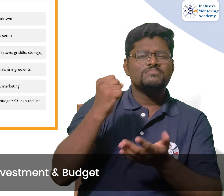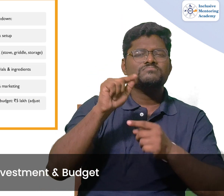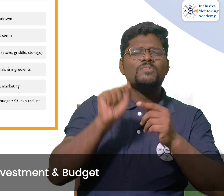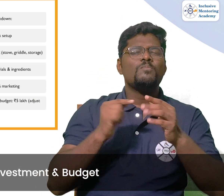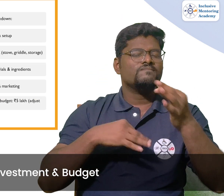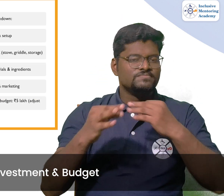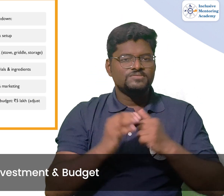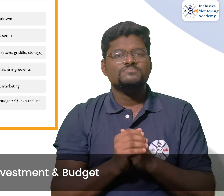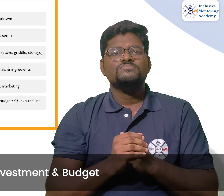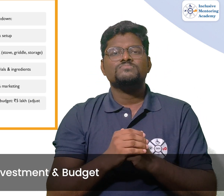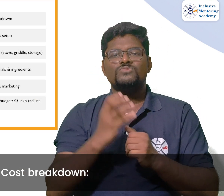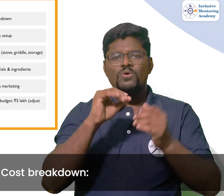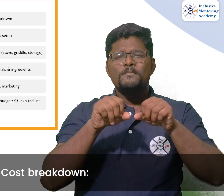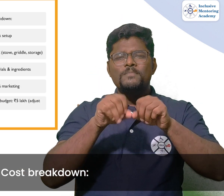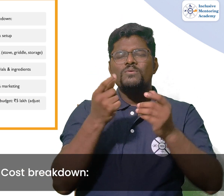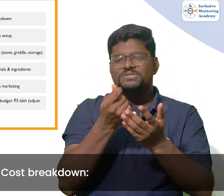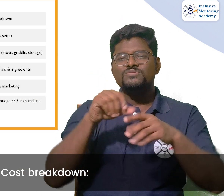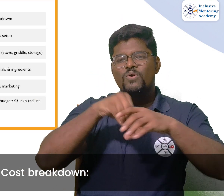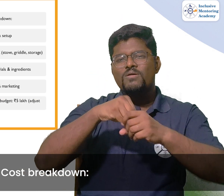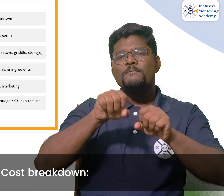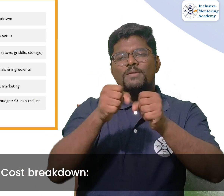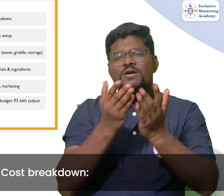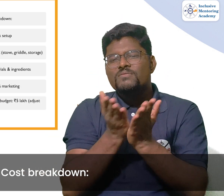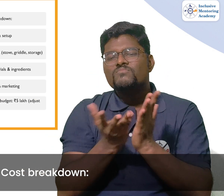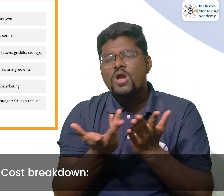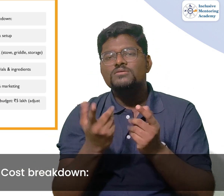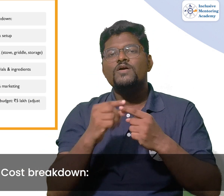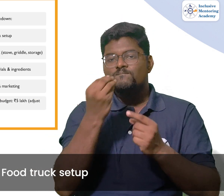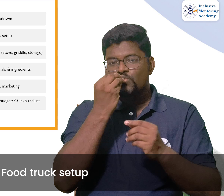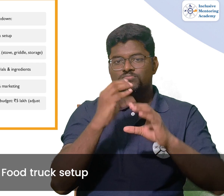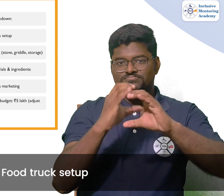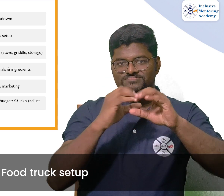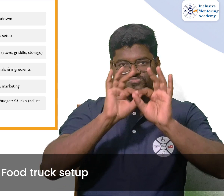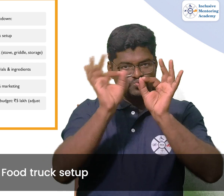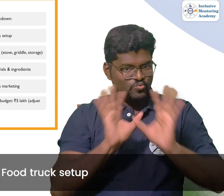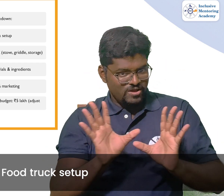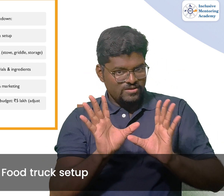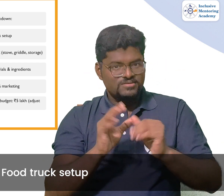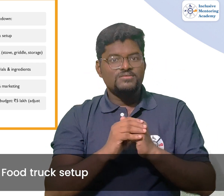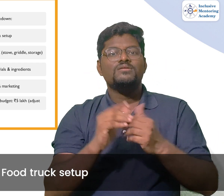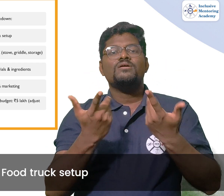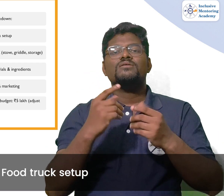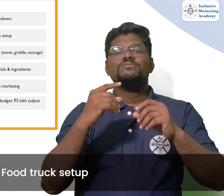Investment and budget. Cost breakdown. Food truck setup.